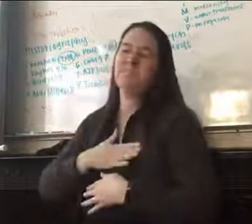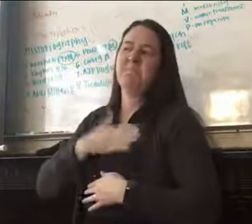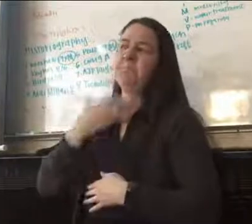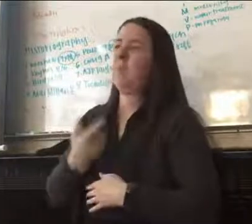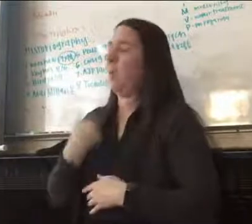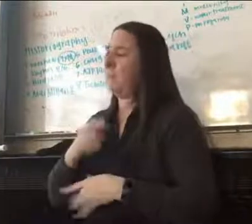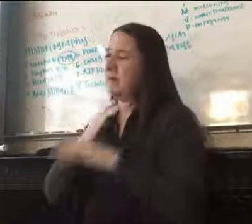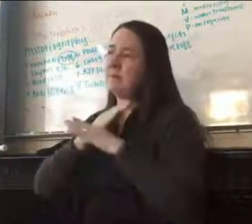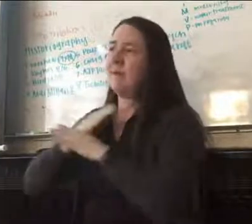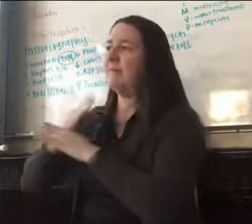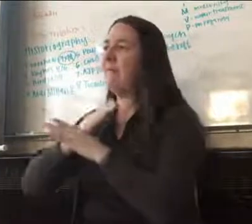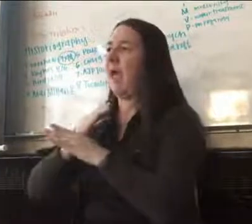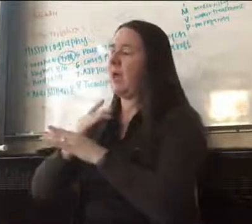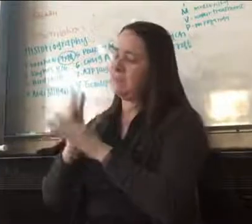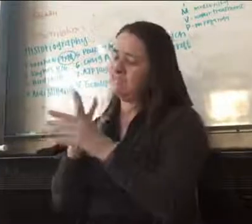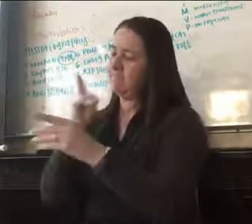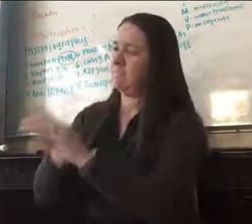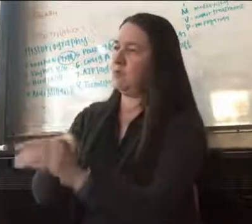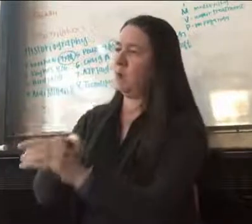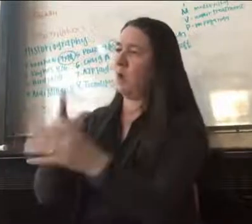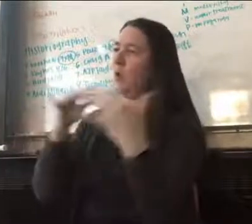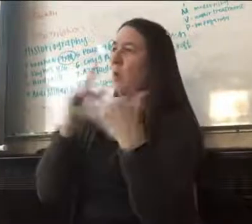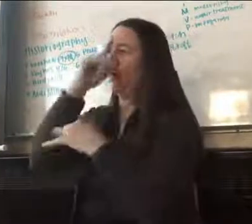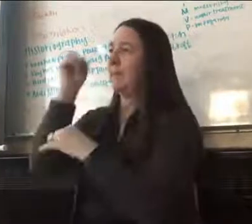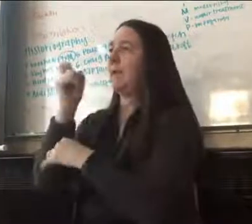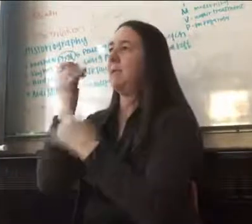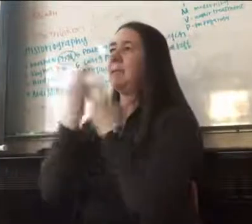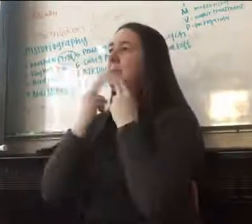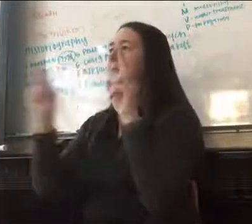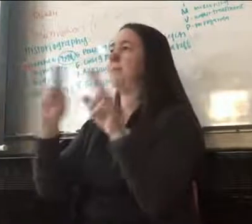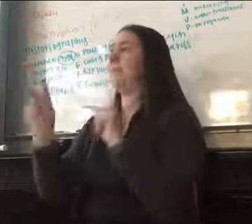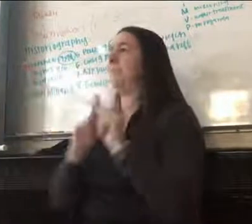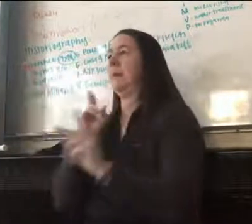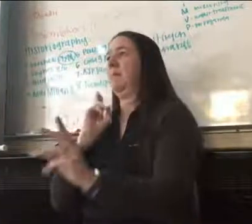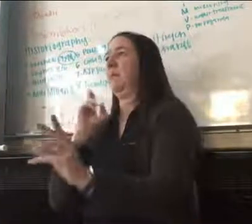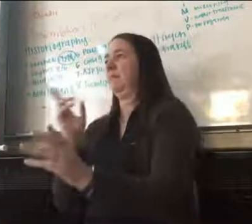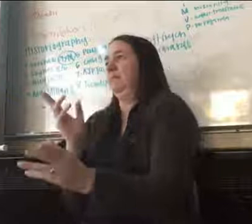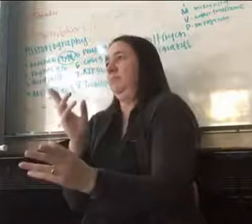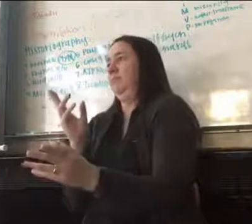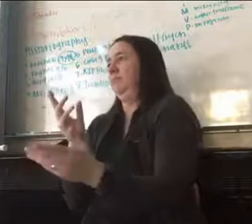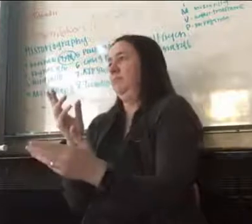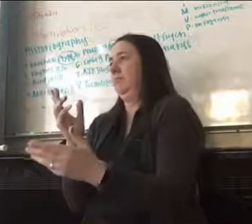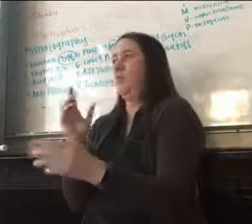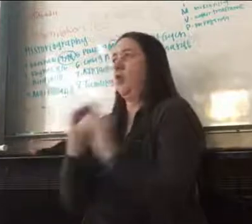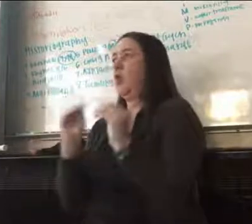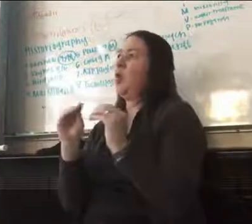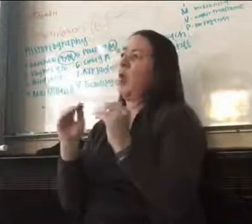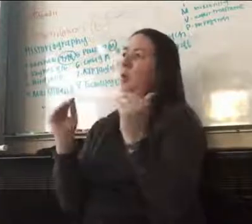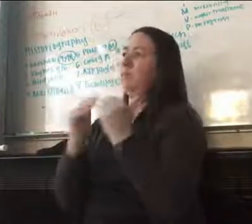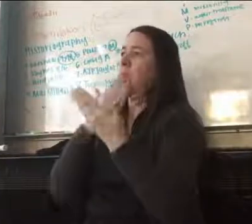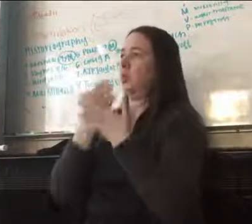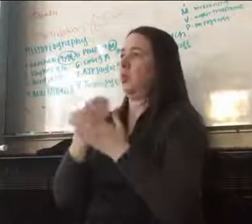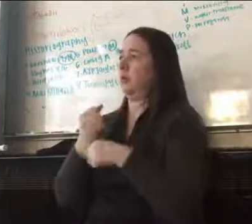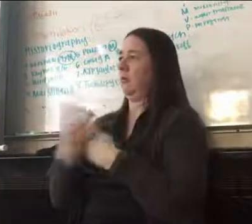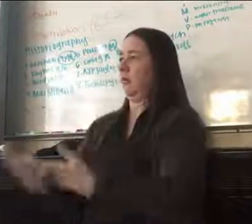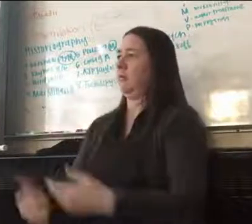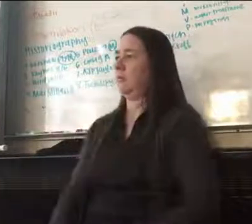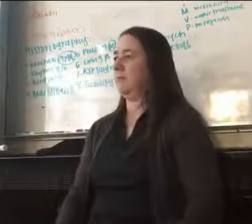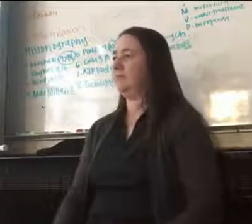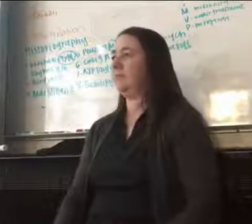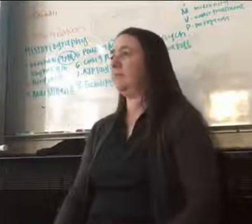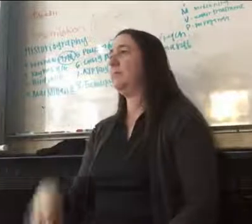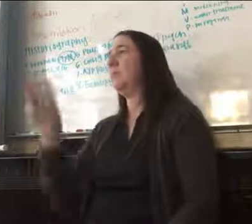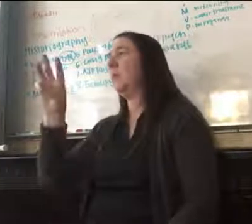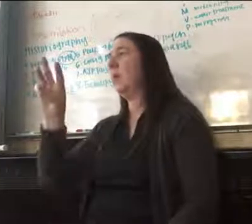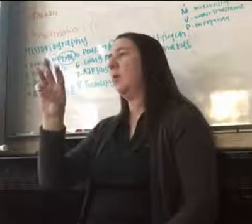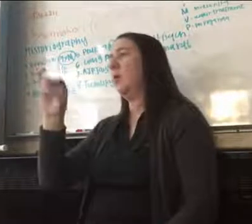this war because of Lusitania, because of all those innocent people killed with no just cause. Well, then we begin to prepare. Wilson declares a thing